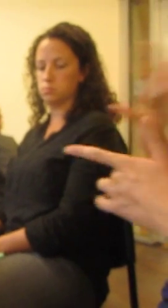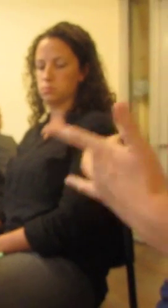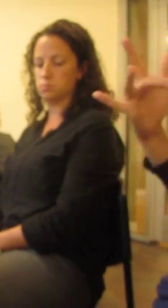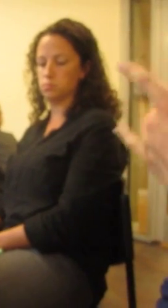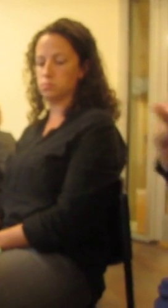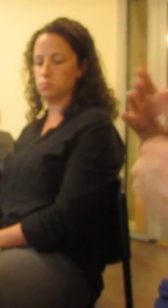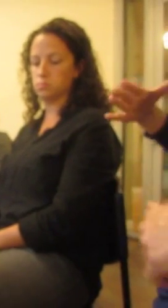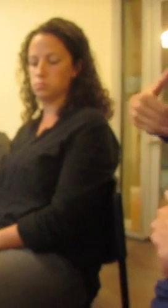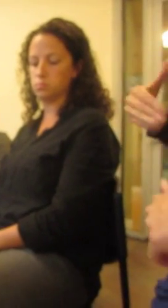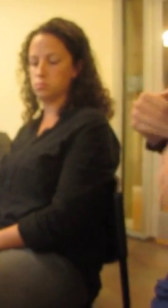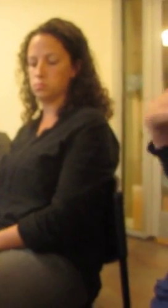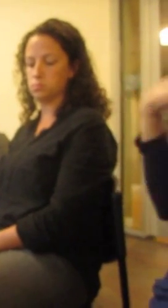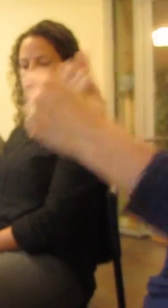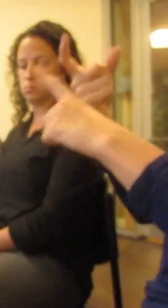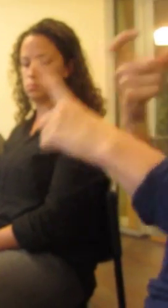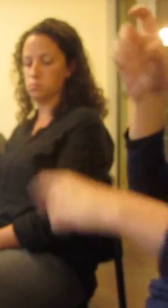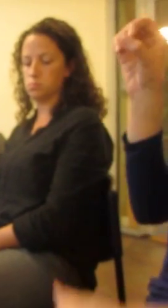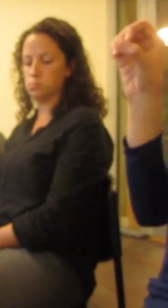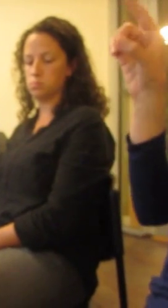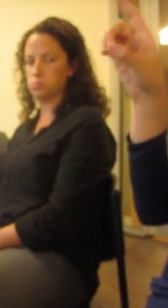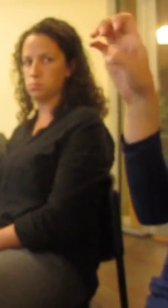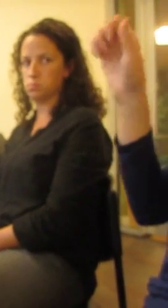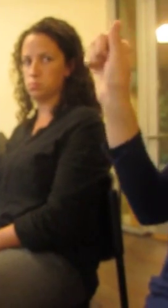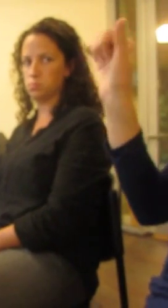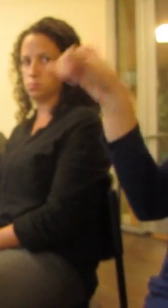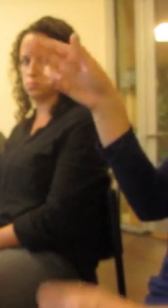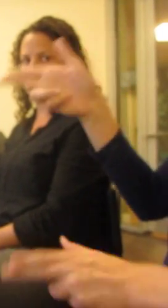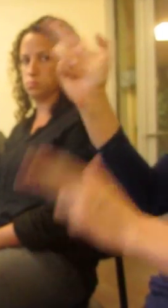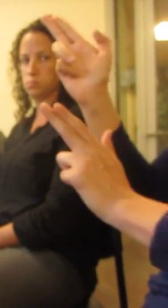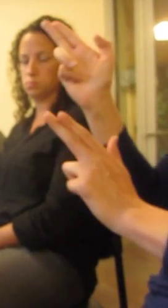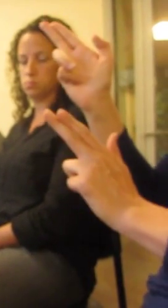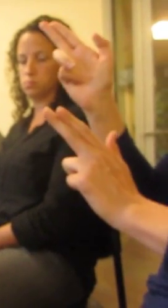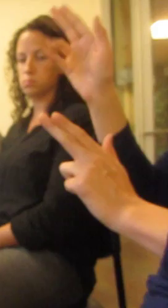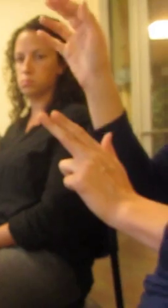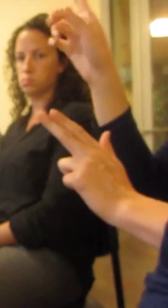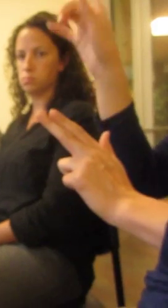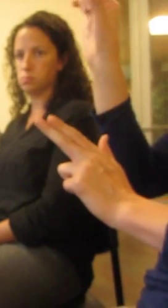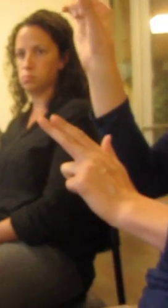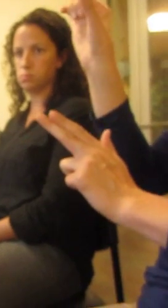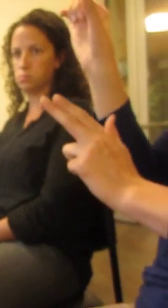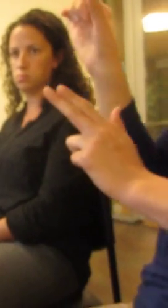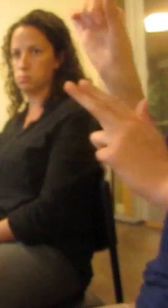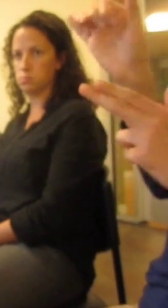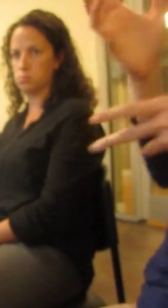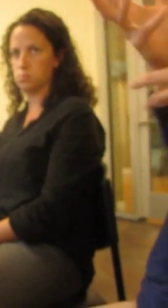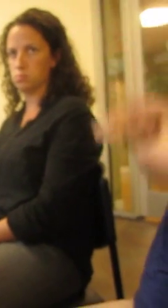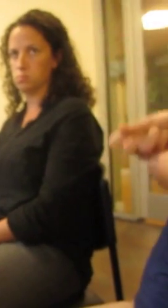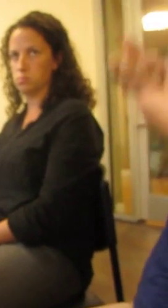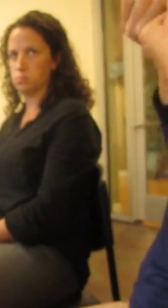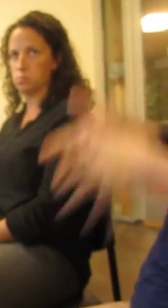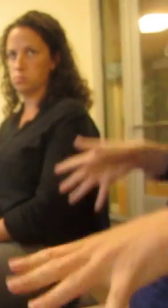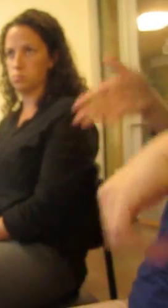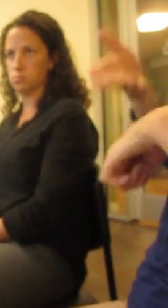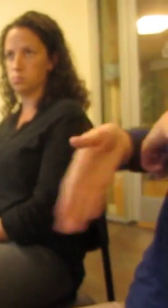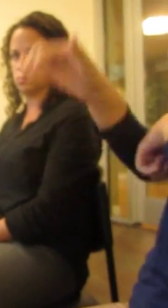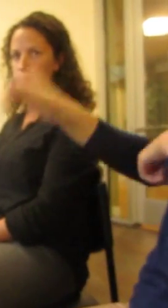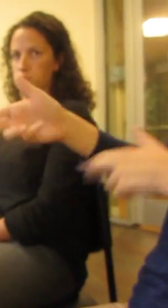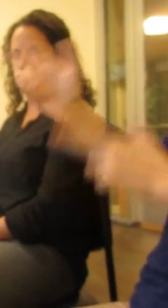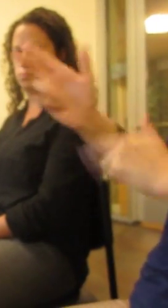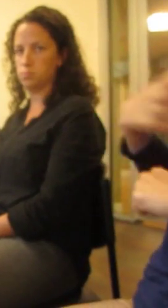recovered from the O'Day shooting and how that caused a loss of faith with us. And I think the best step would have been for the